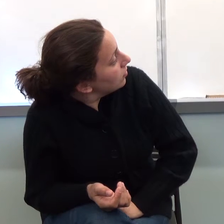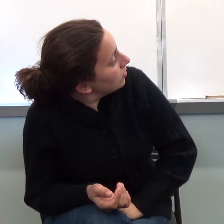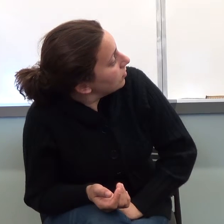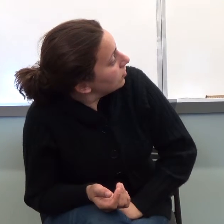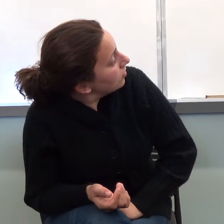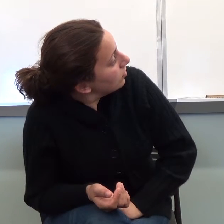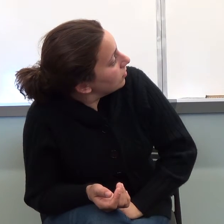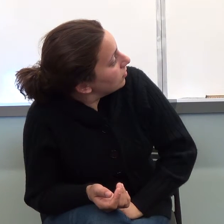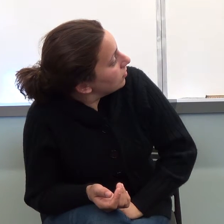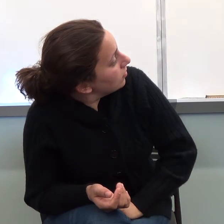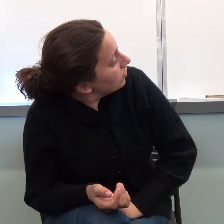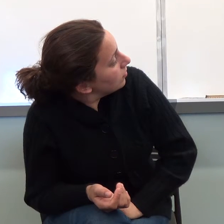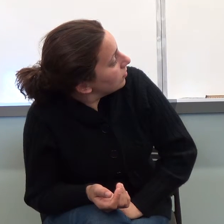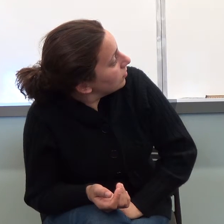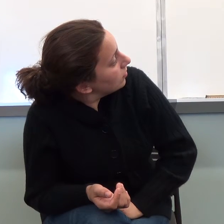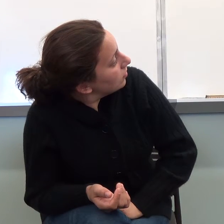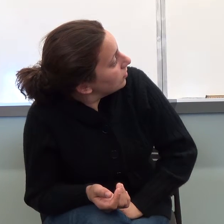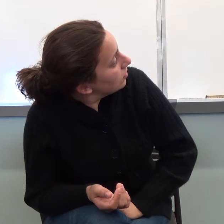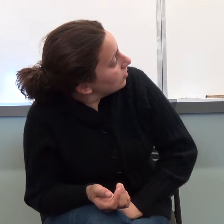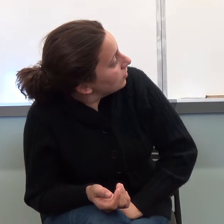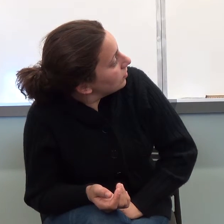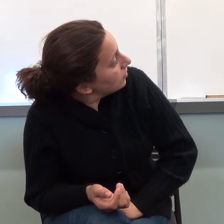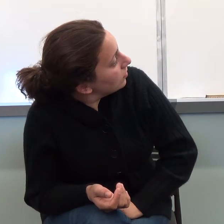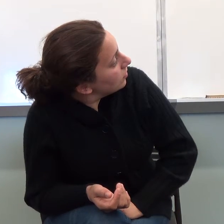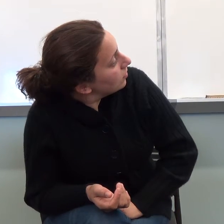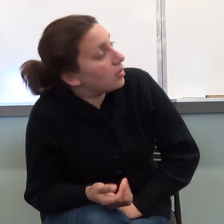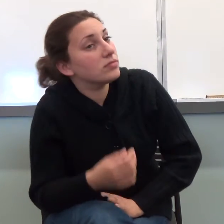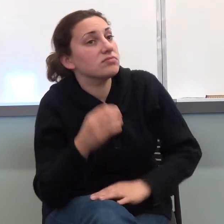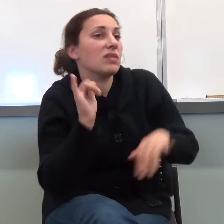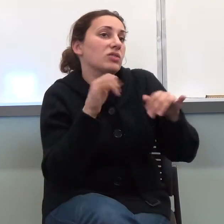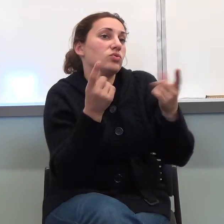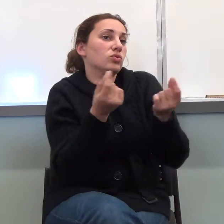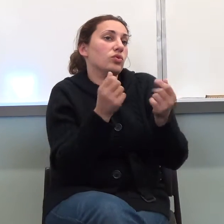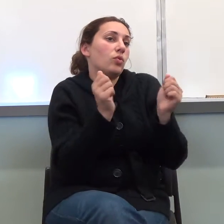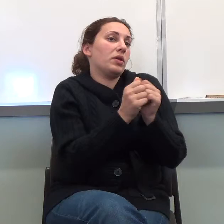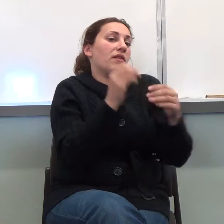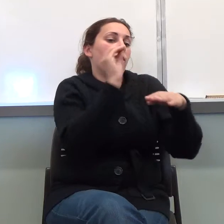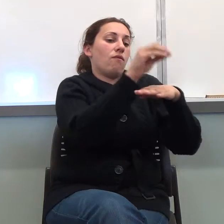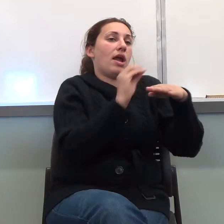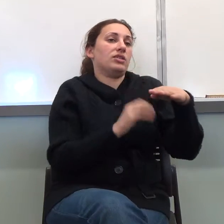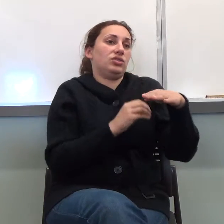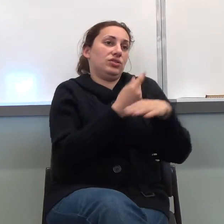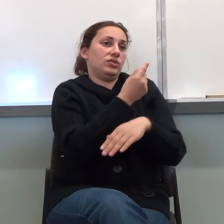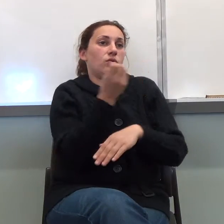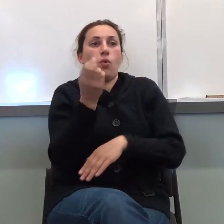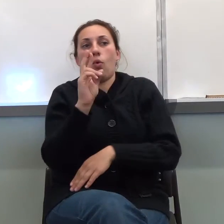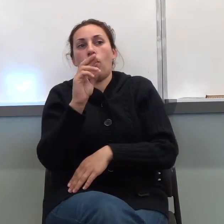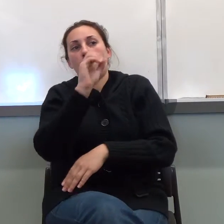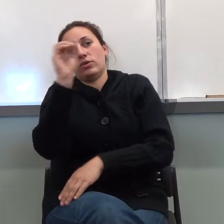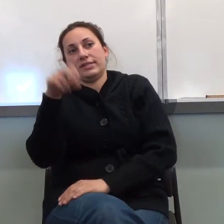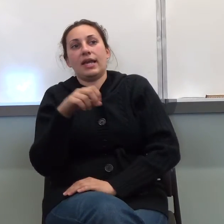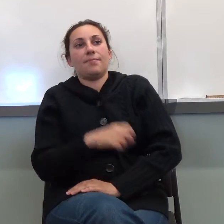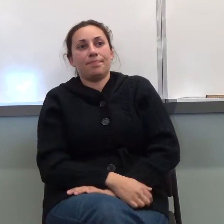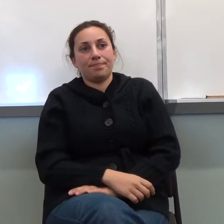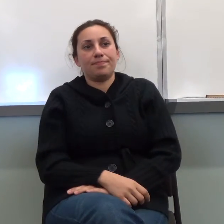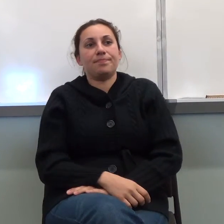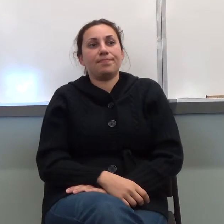1 over 100. Either one's fine. They're the same thing. And you can see what we're doing, because we're going